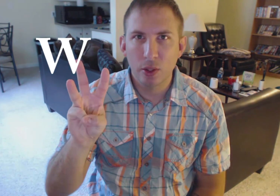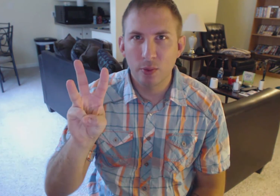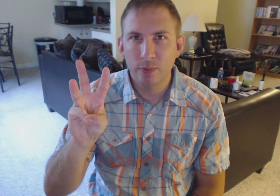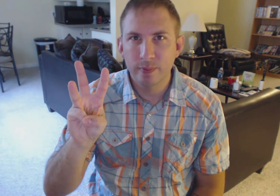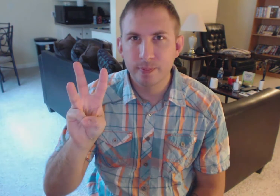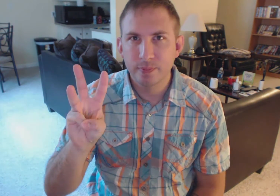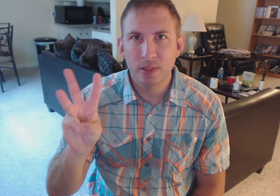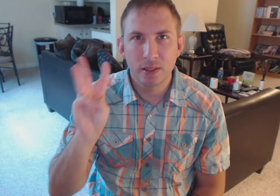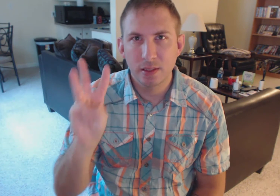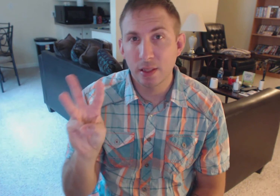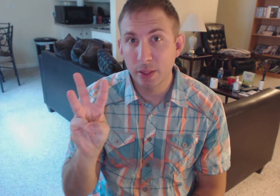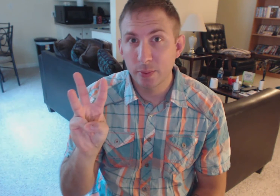W. It's W.